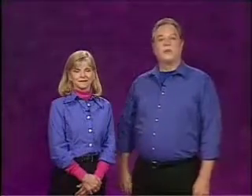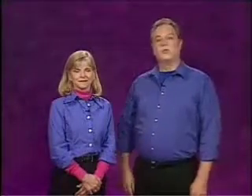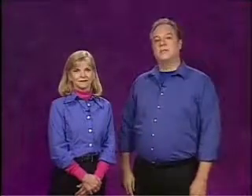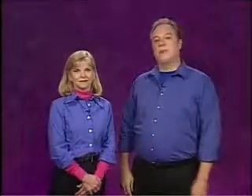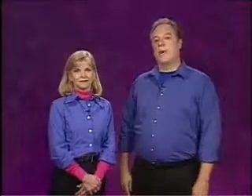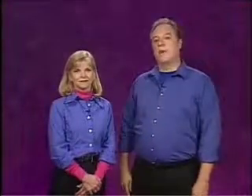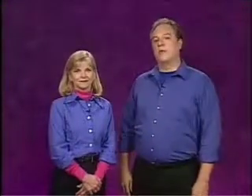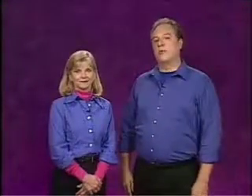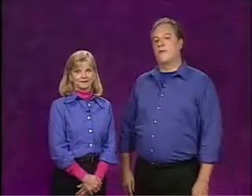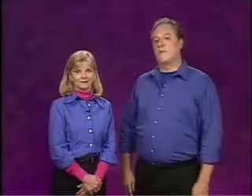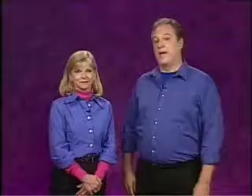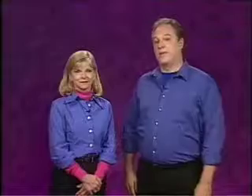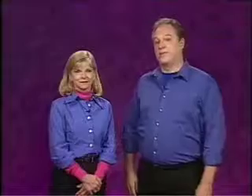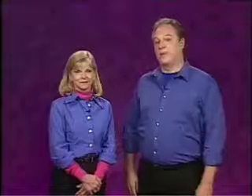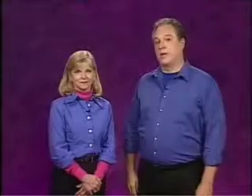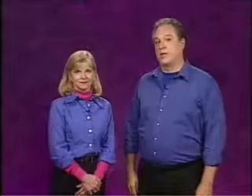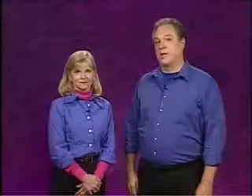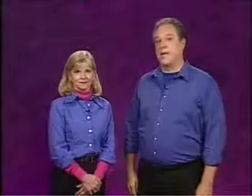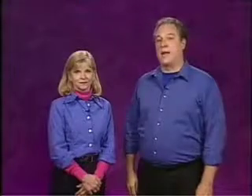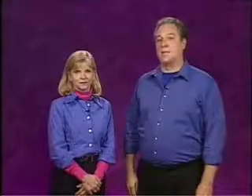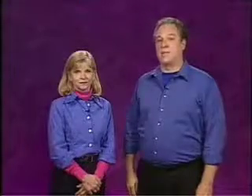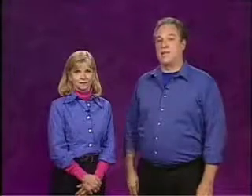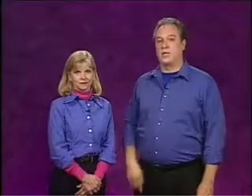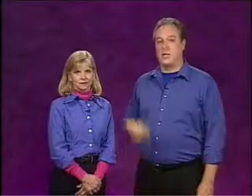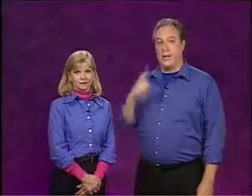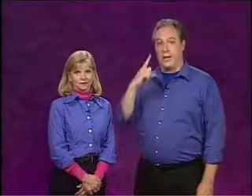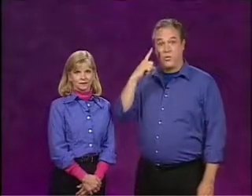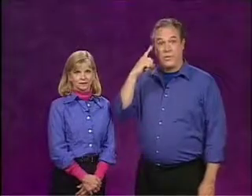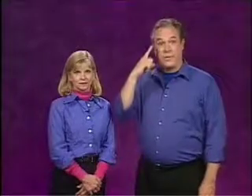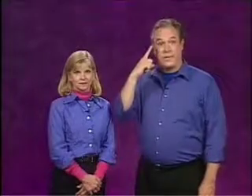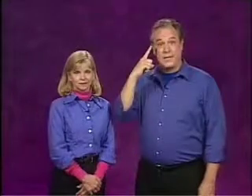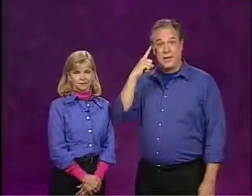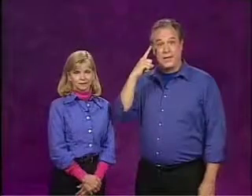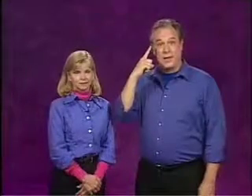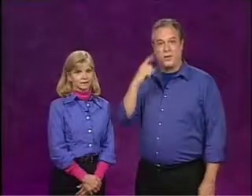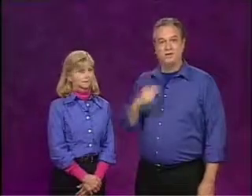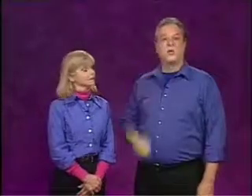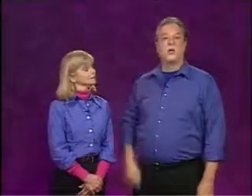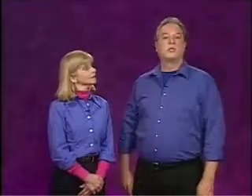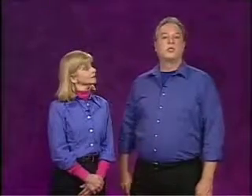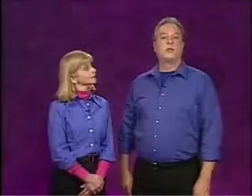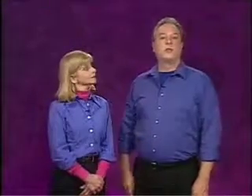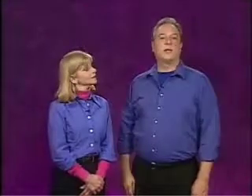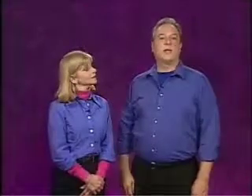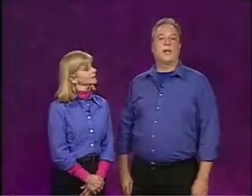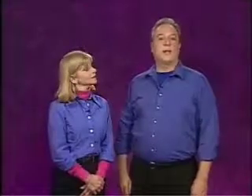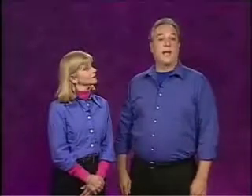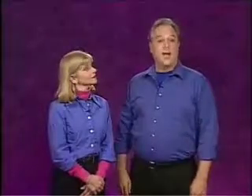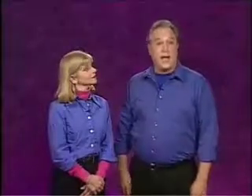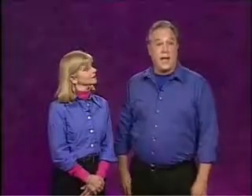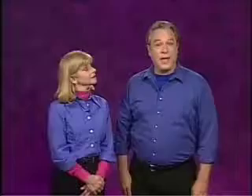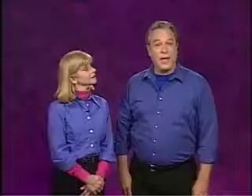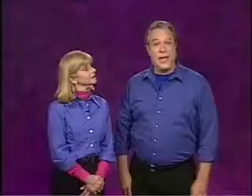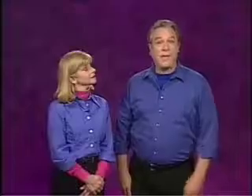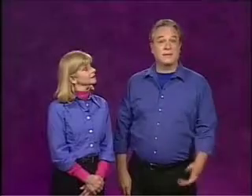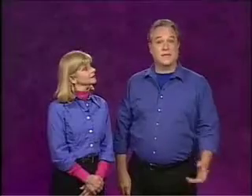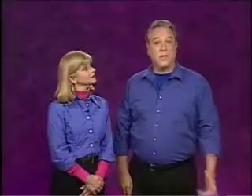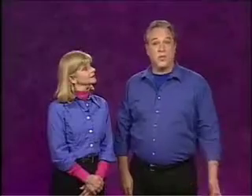Did you see how I use my facial expression, and especially my raised eyebrows, to communicate, hey, I'm asking a